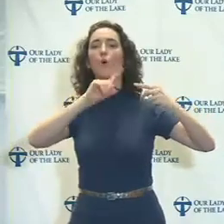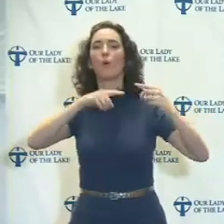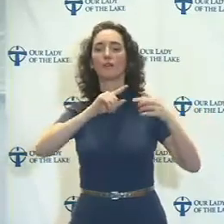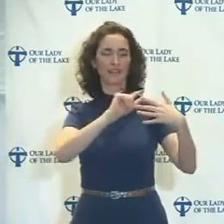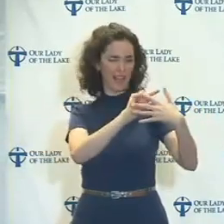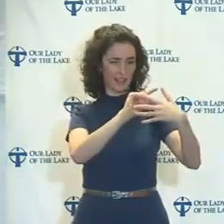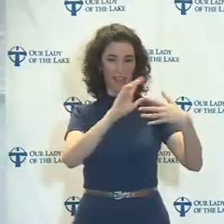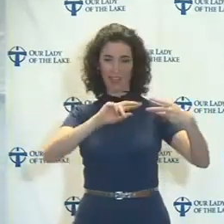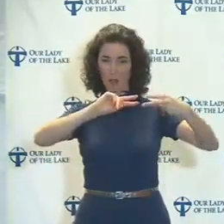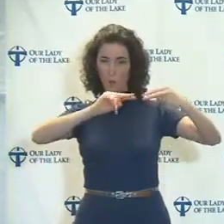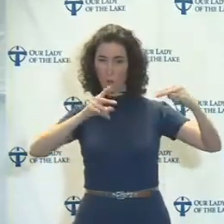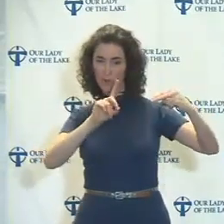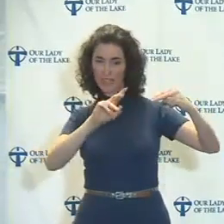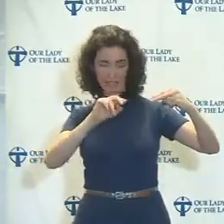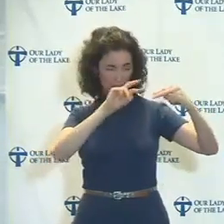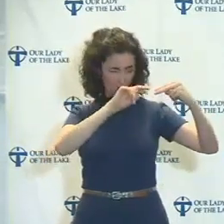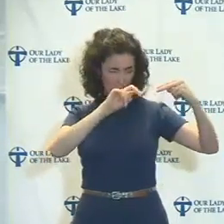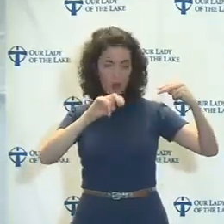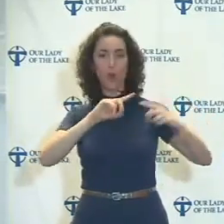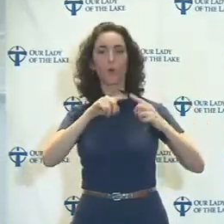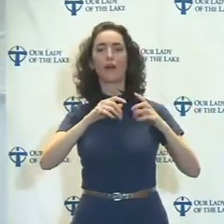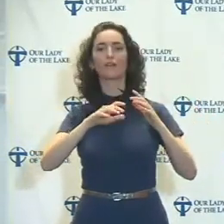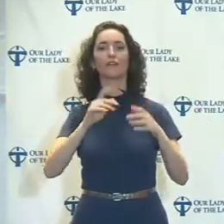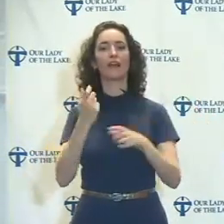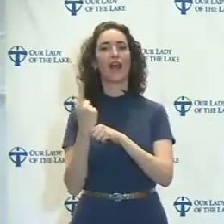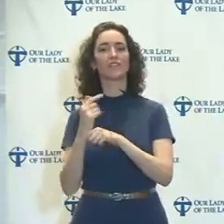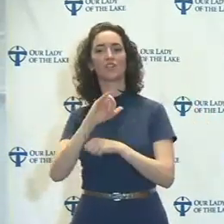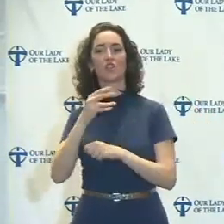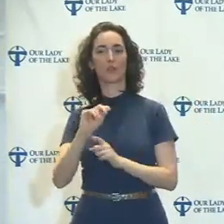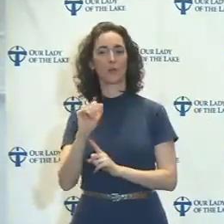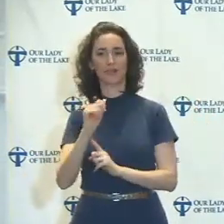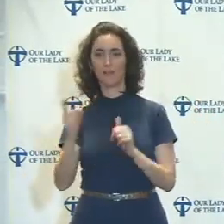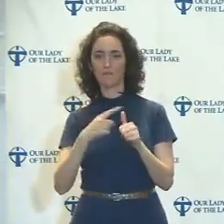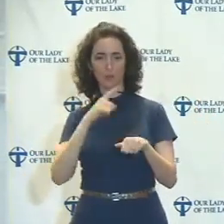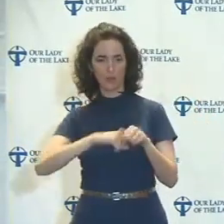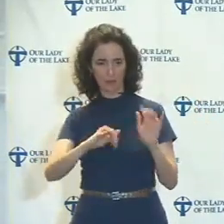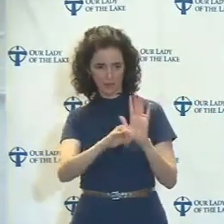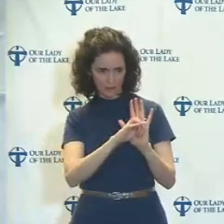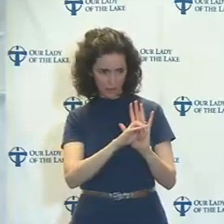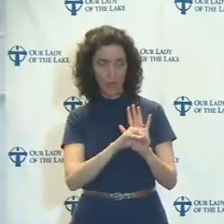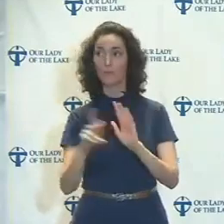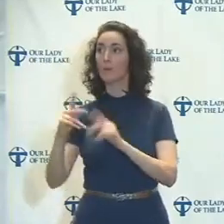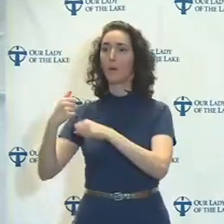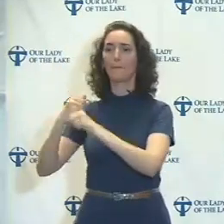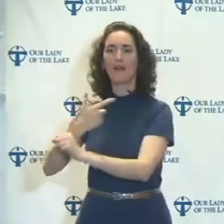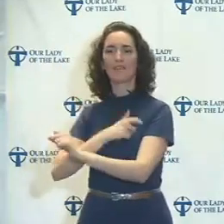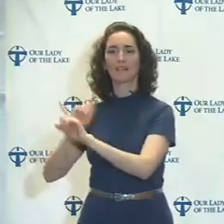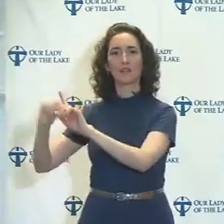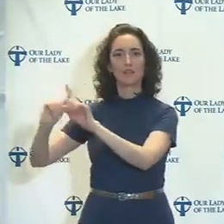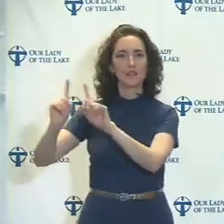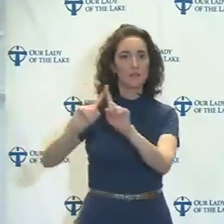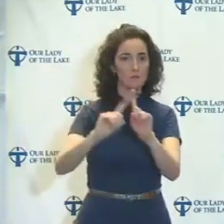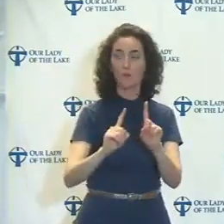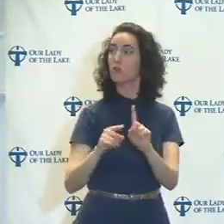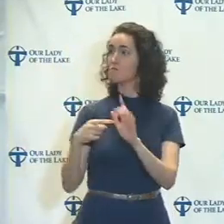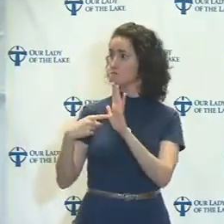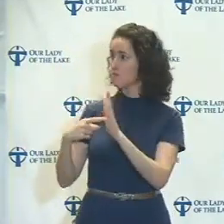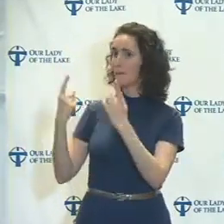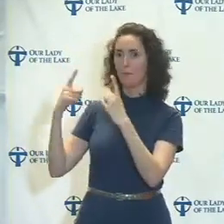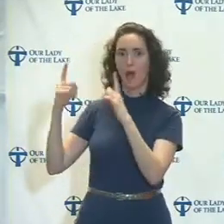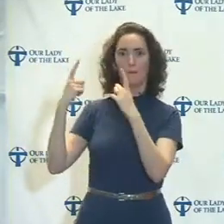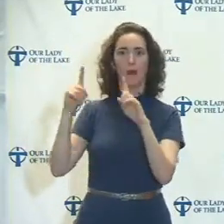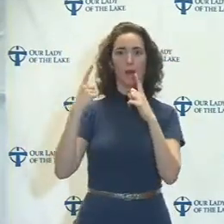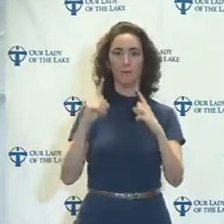January 10th of last year. This work led to the production of several vaccines that have been shown to be highly effective